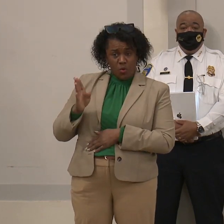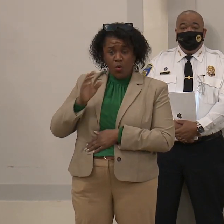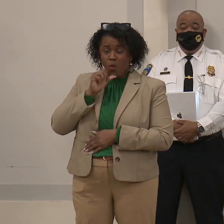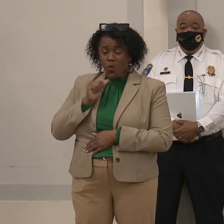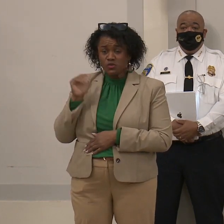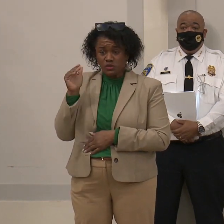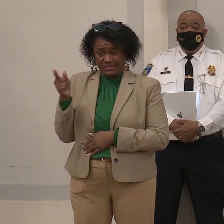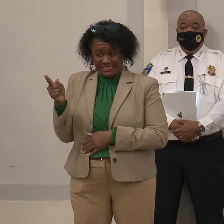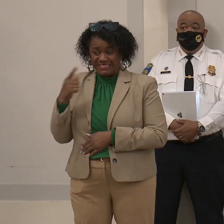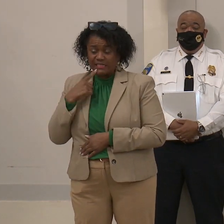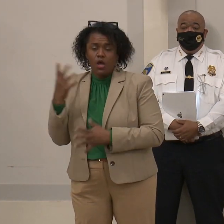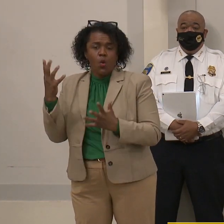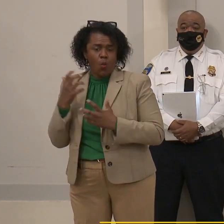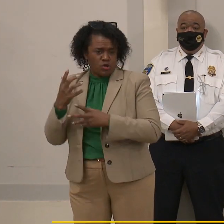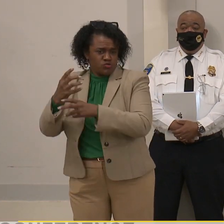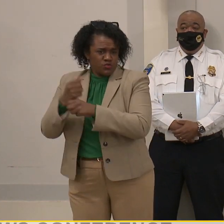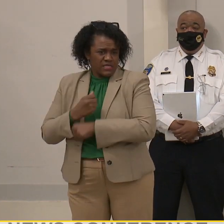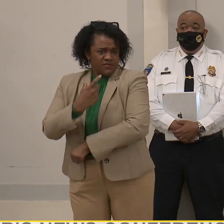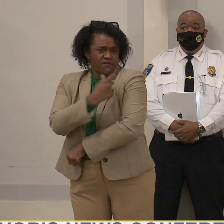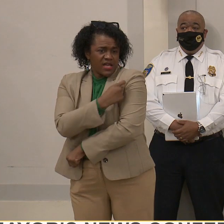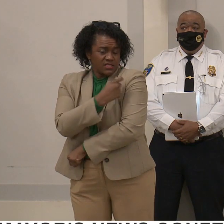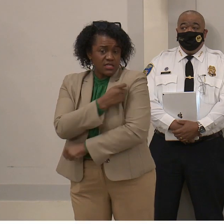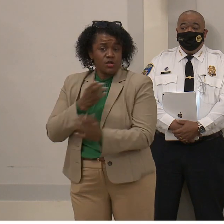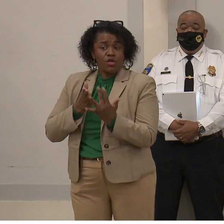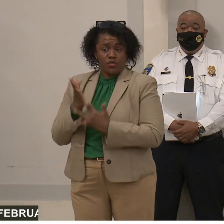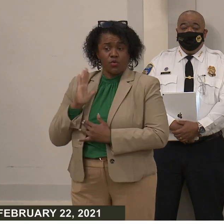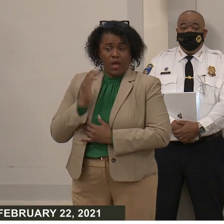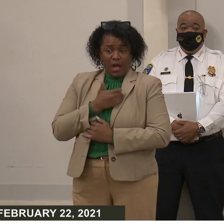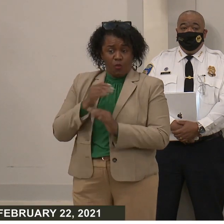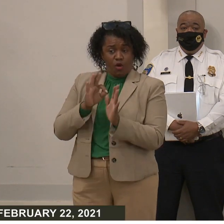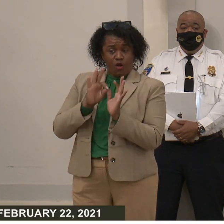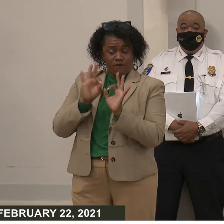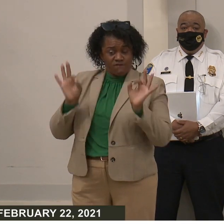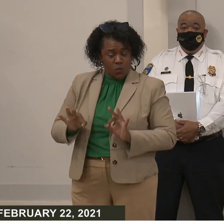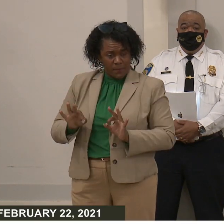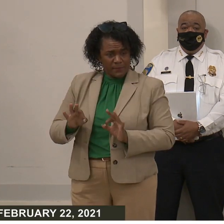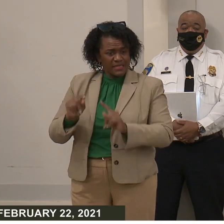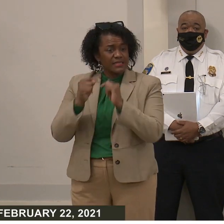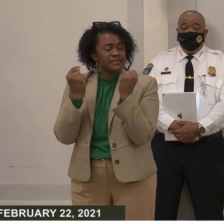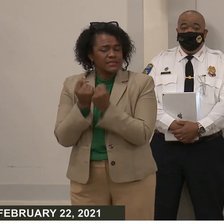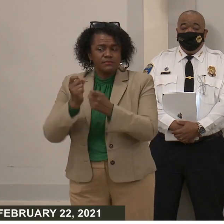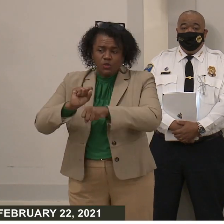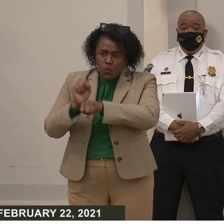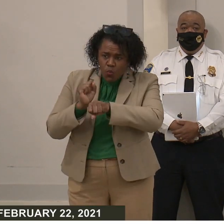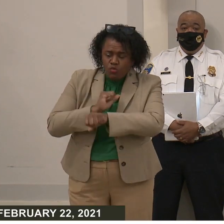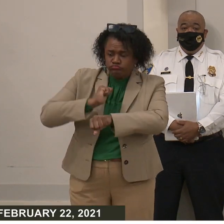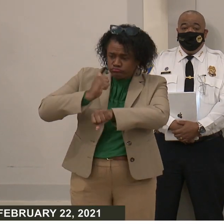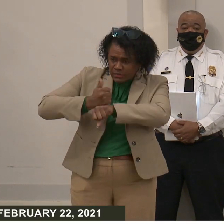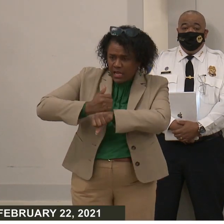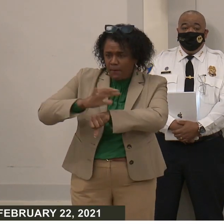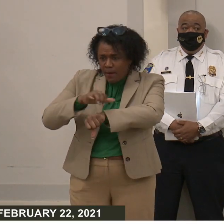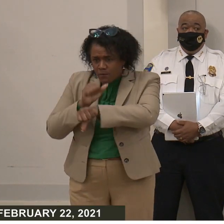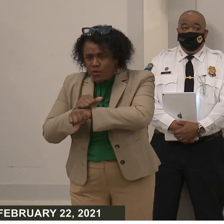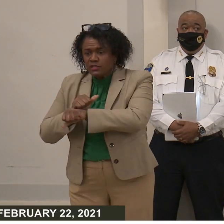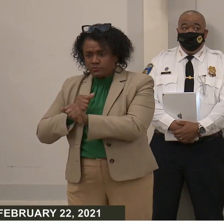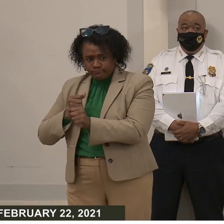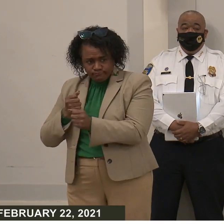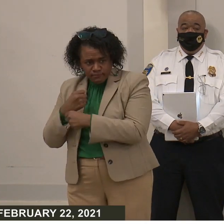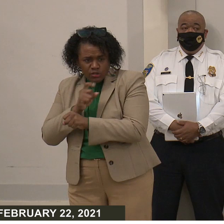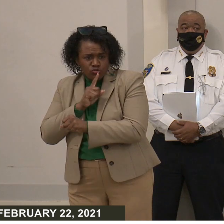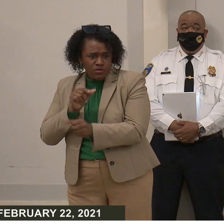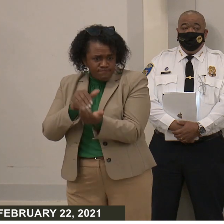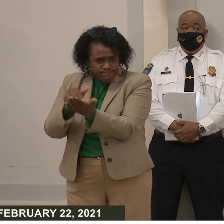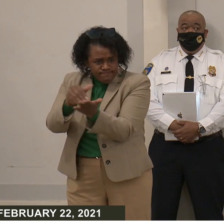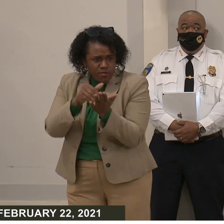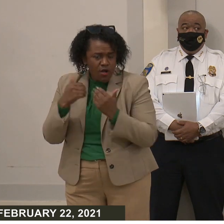interest in receiving their vaccine through our MAP interest form, and our team is working to set up appointments with area healthcare providers as vaccinations